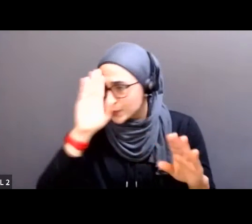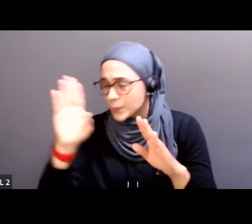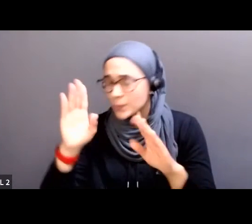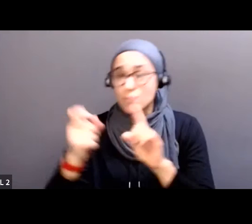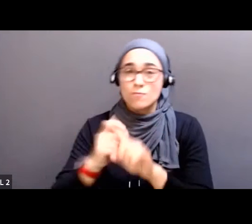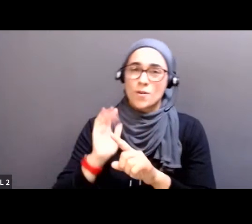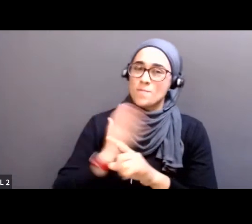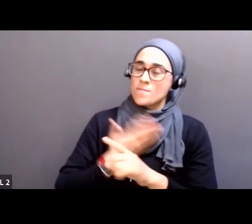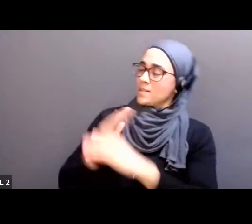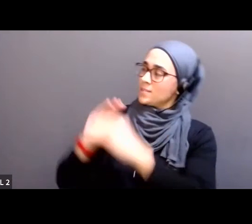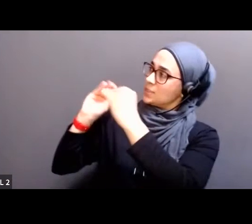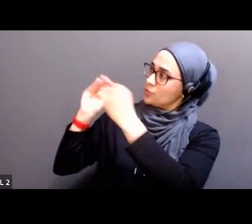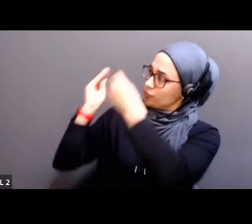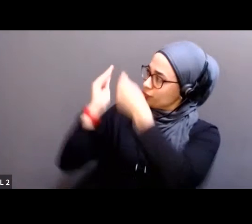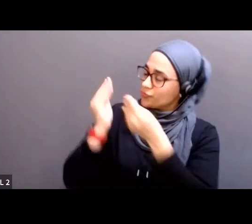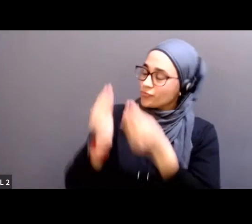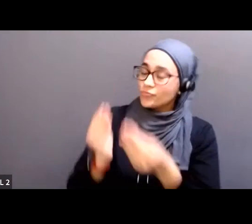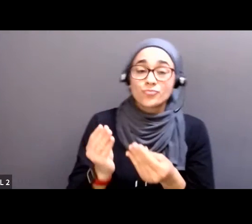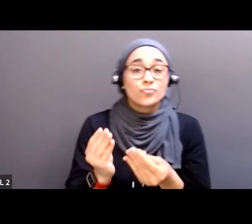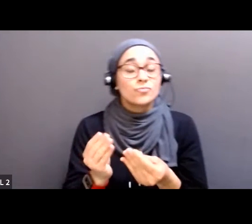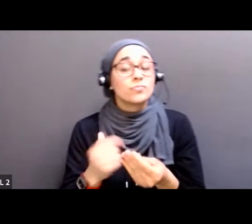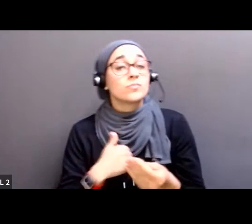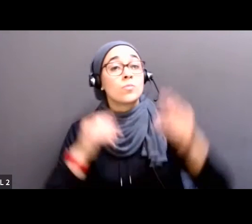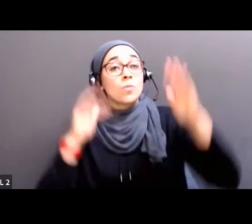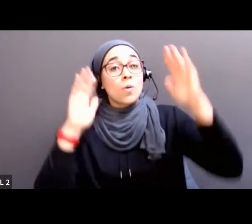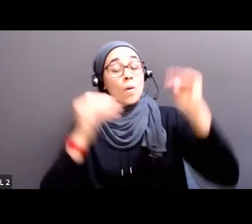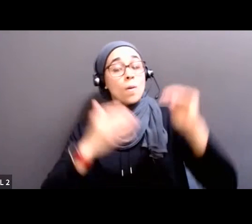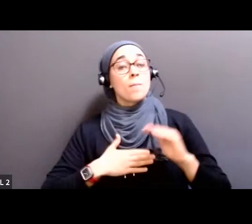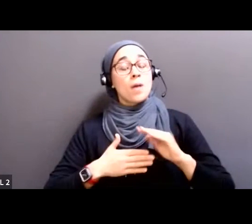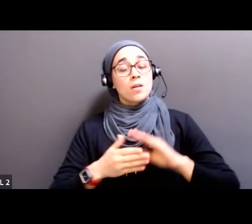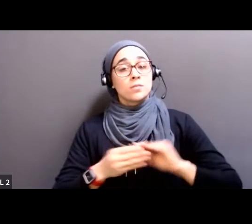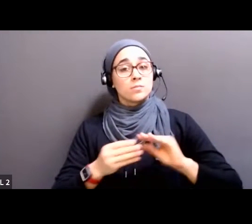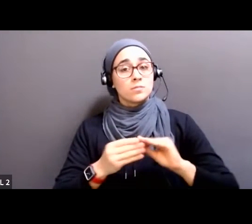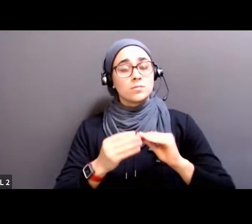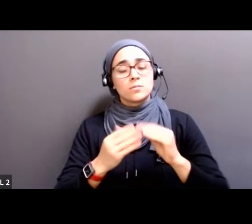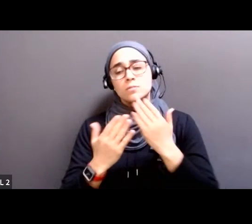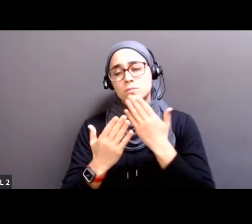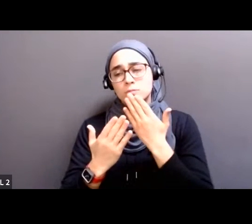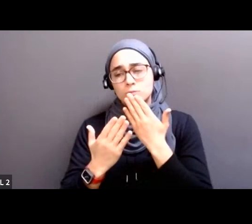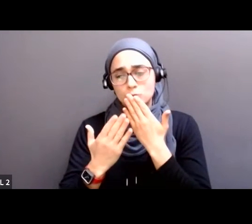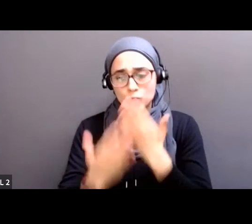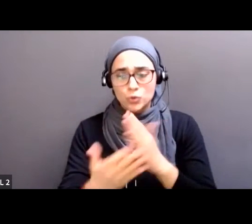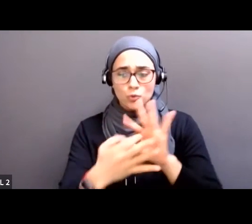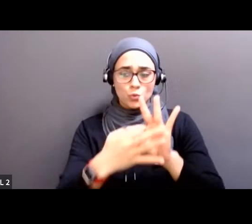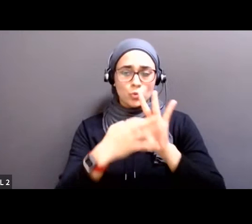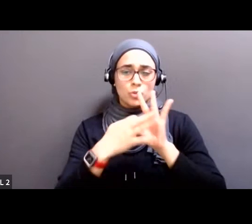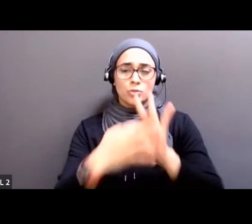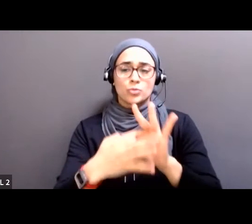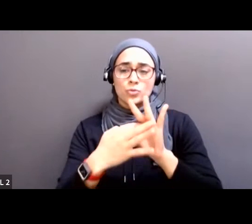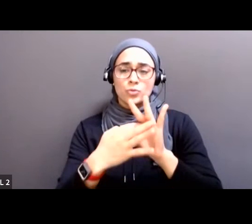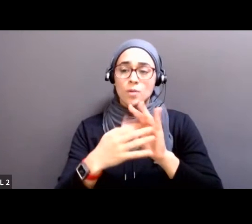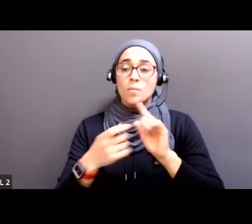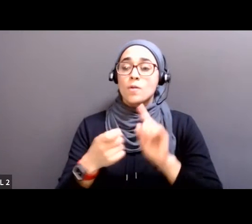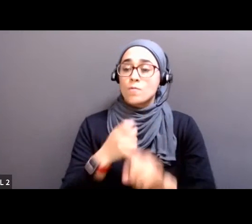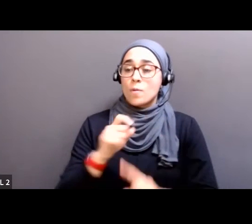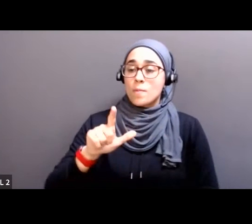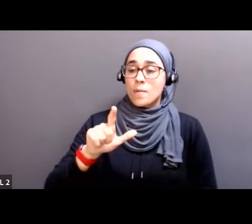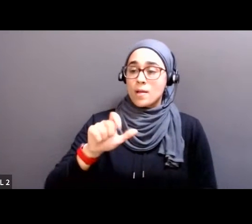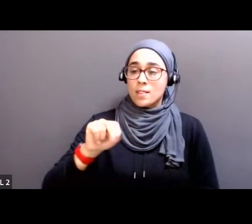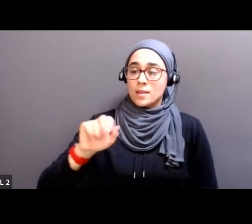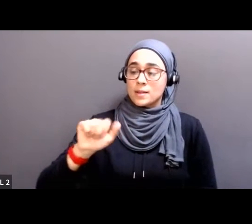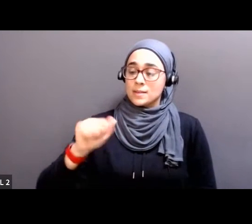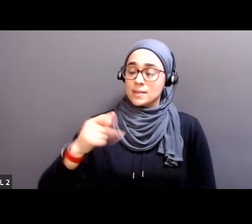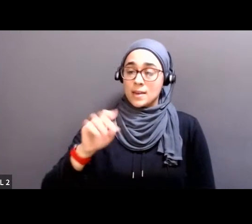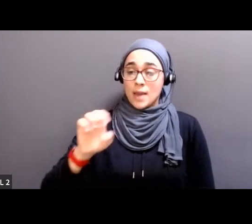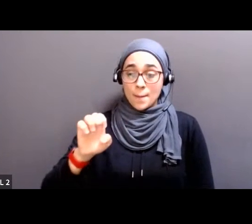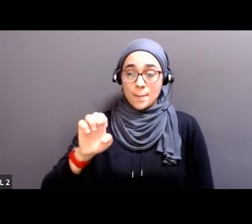relation to Haudenosaunee and Anishinaabe peoples, and also in good relation to Lenape people here and in